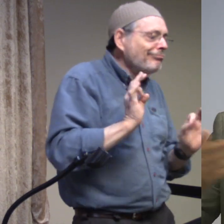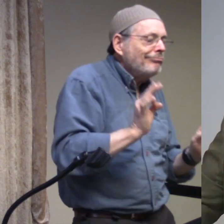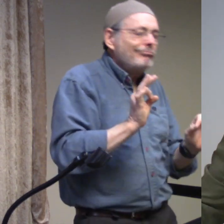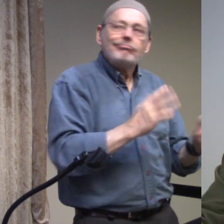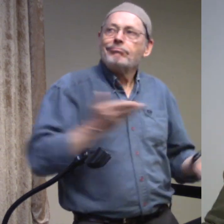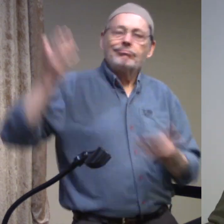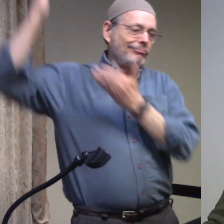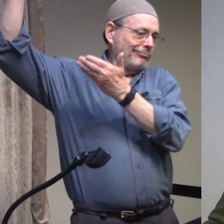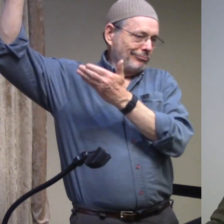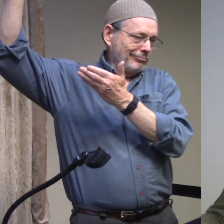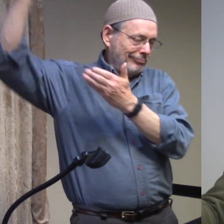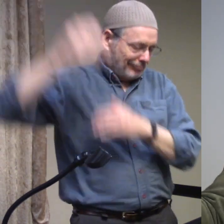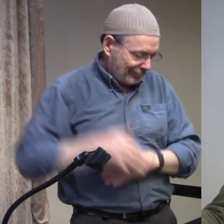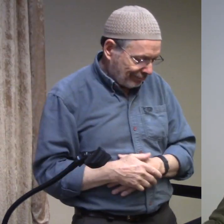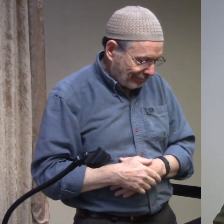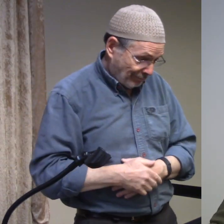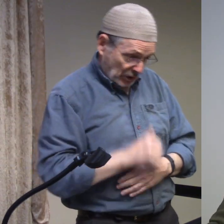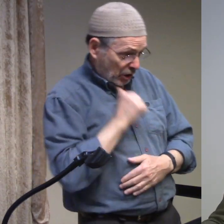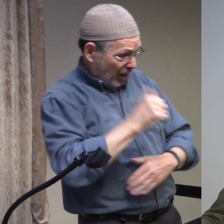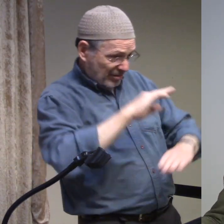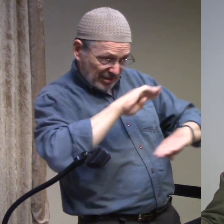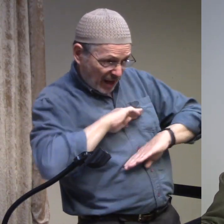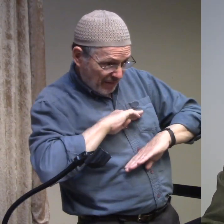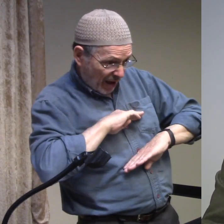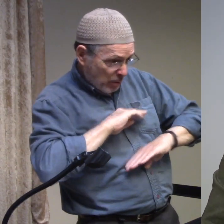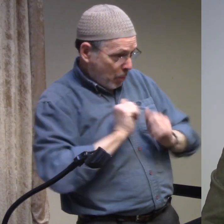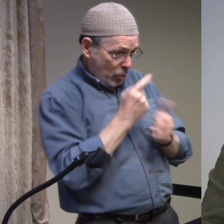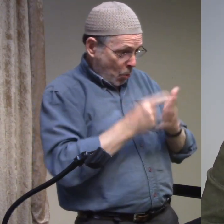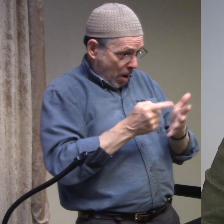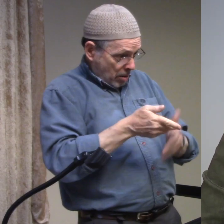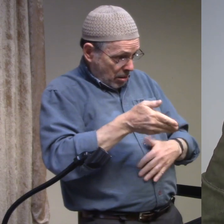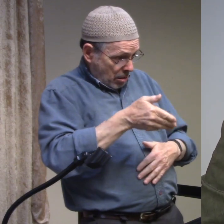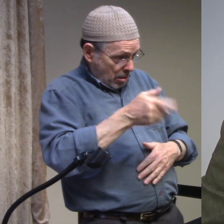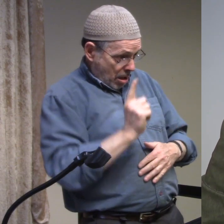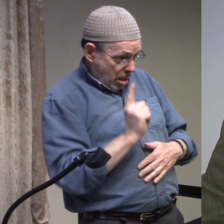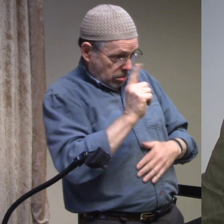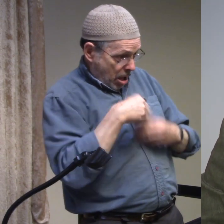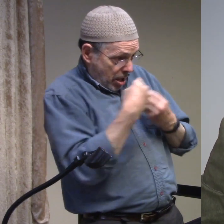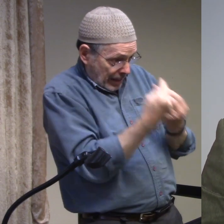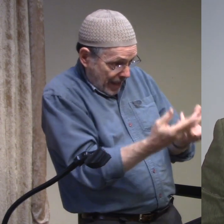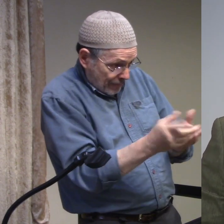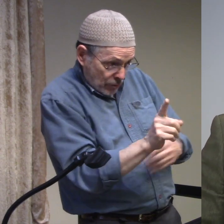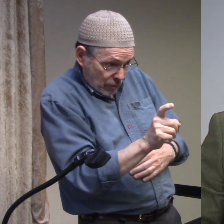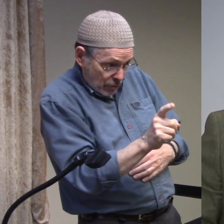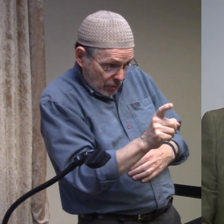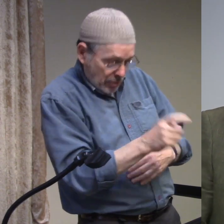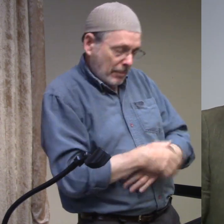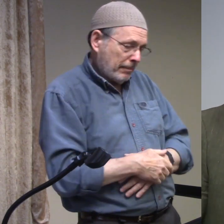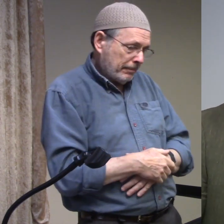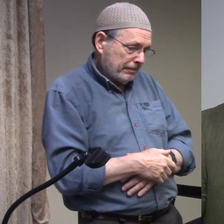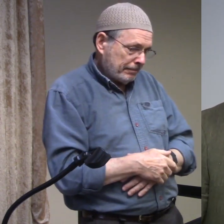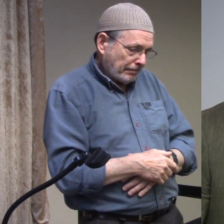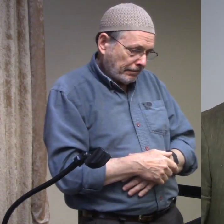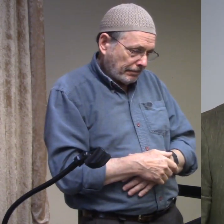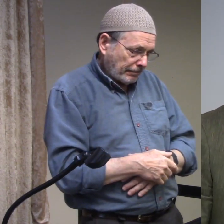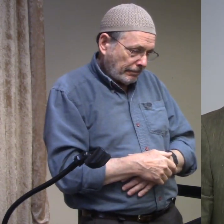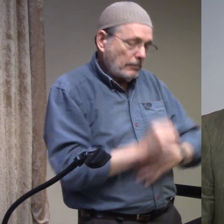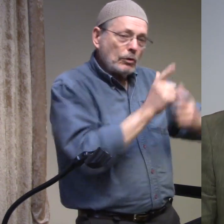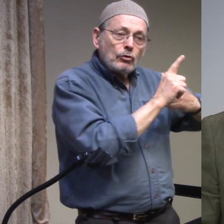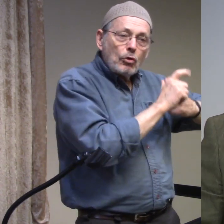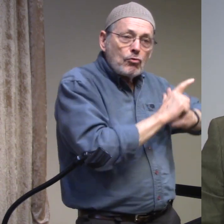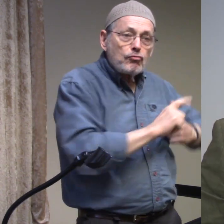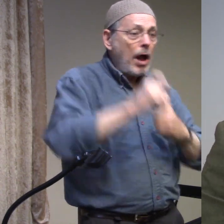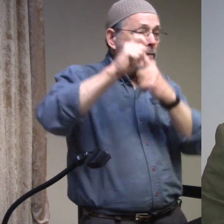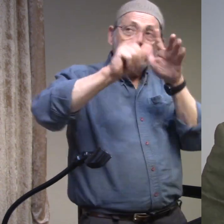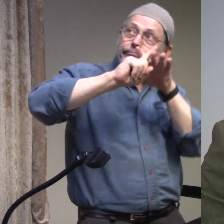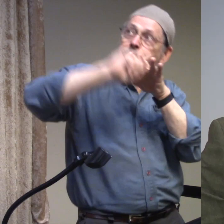Hal radhitum, are you not satisfied with what Allah gave you? Fafirru ila Allah. So run to Allah,